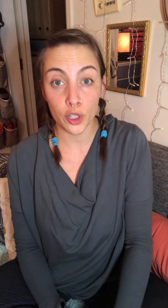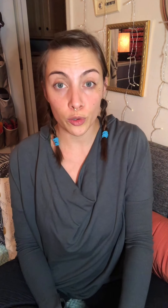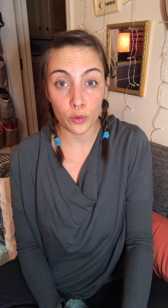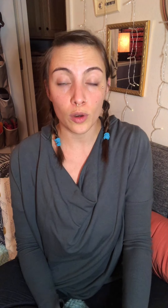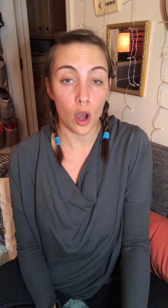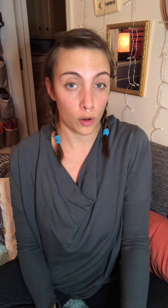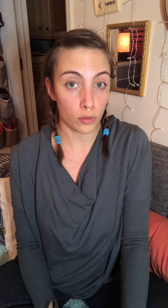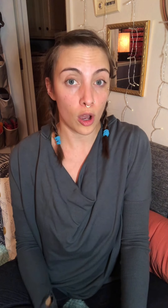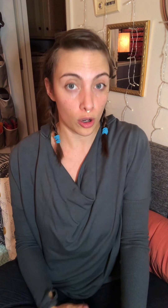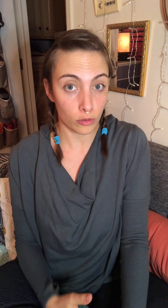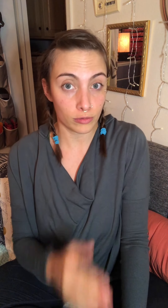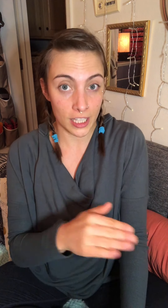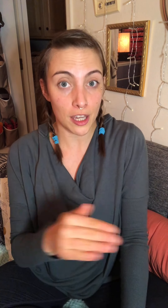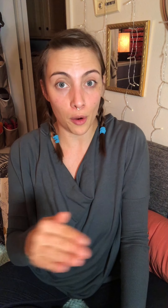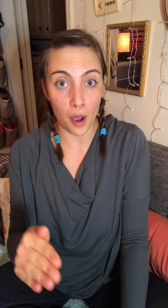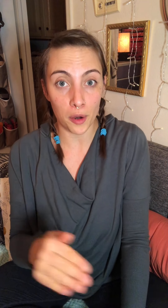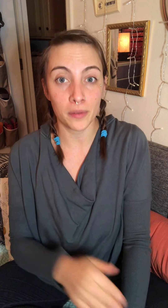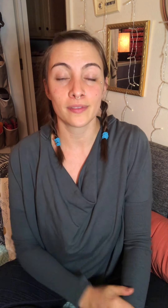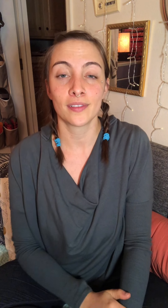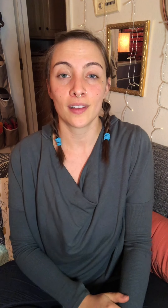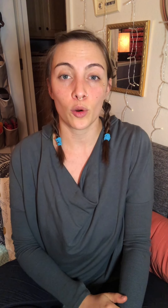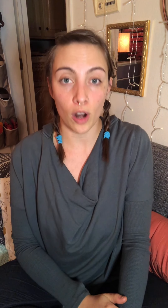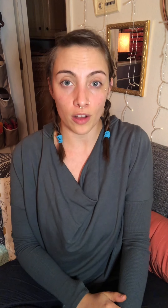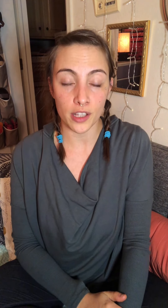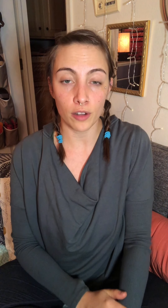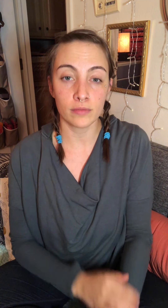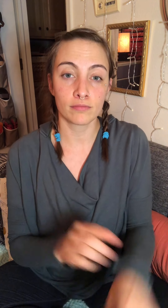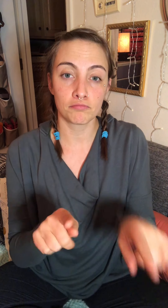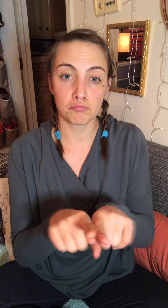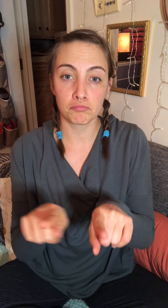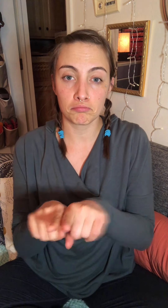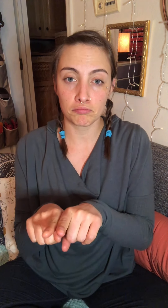too, O-O-T-O-O, or also,